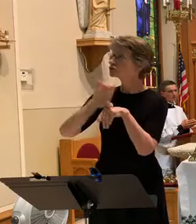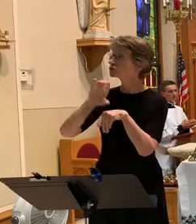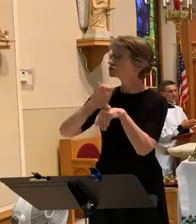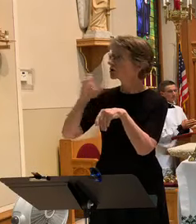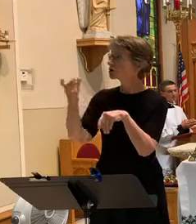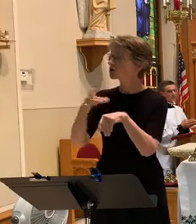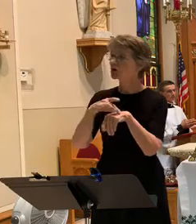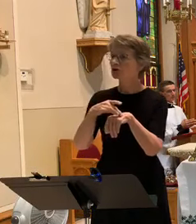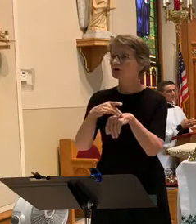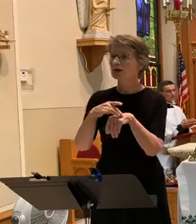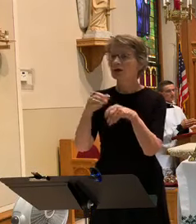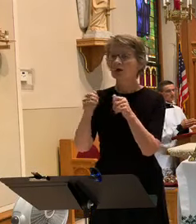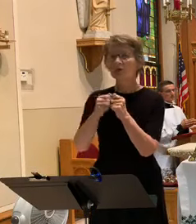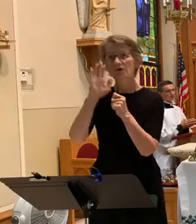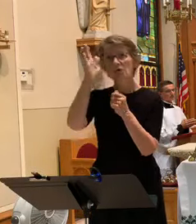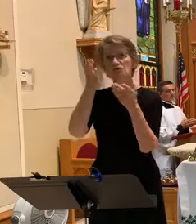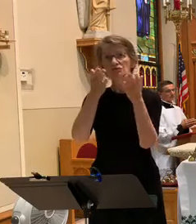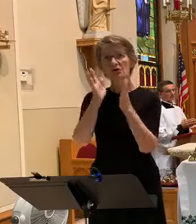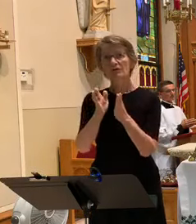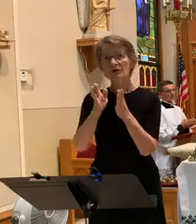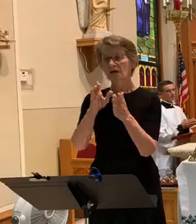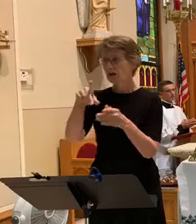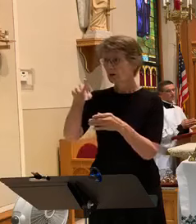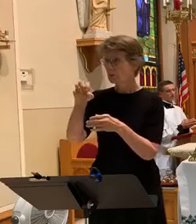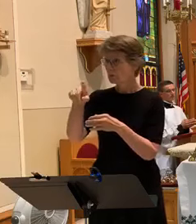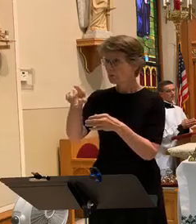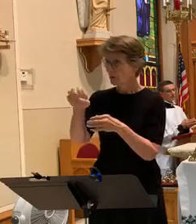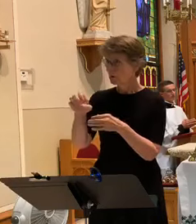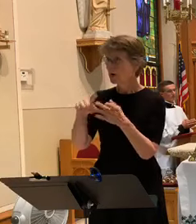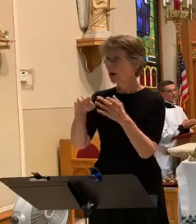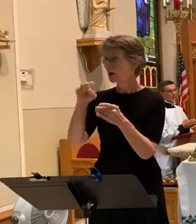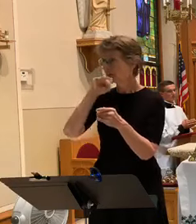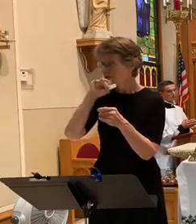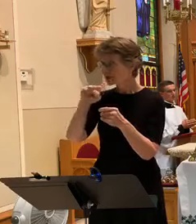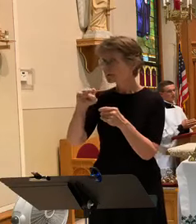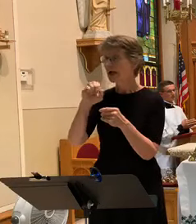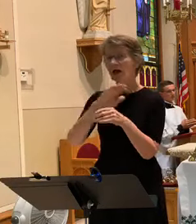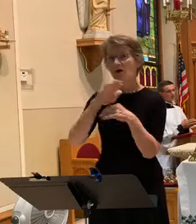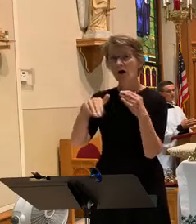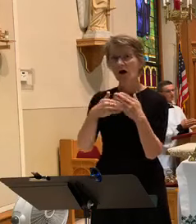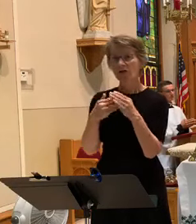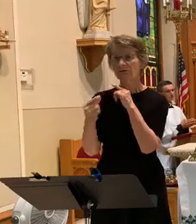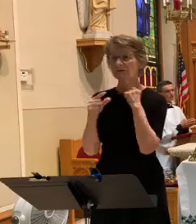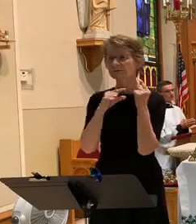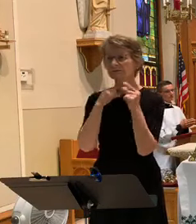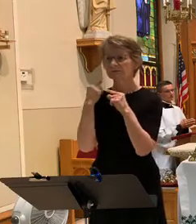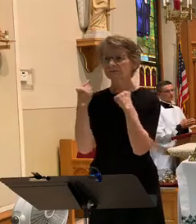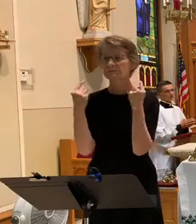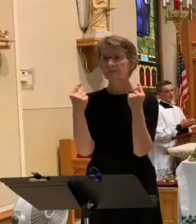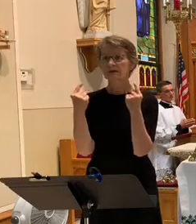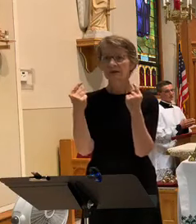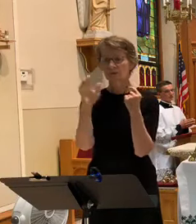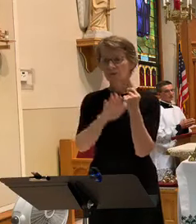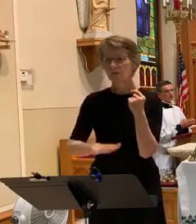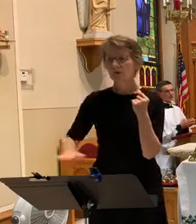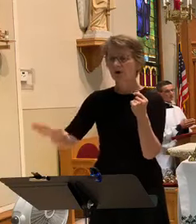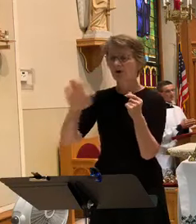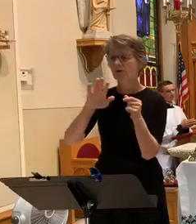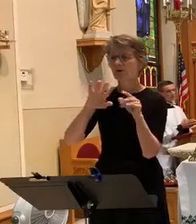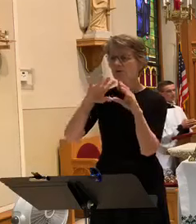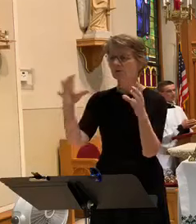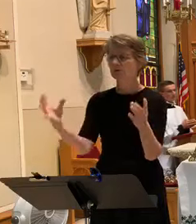earth, with your servant Francis our Pope and John our Bishop, the order of bishops, all the clergy, and the